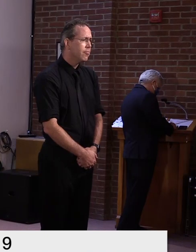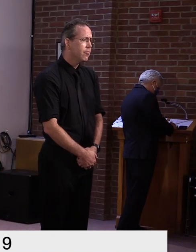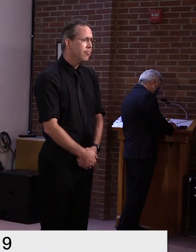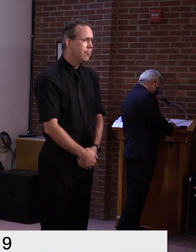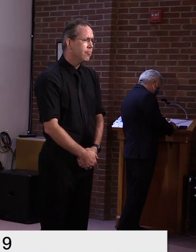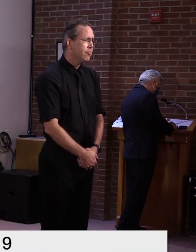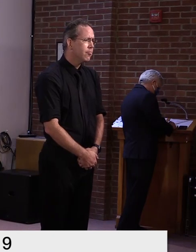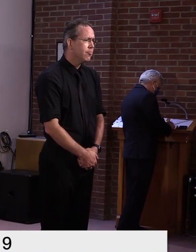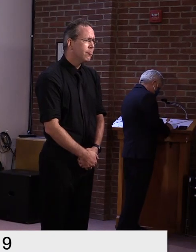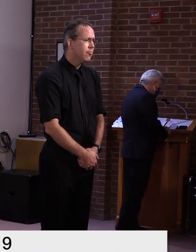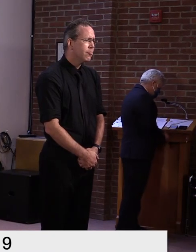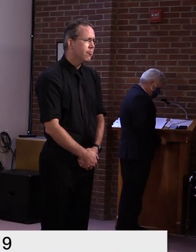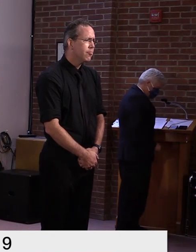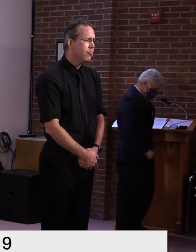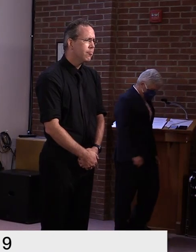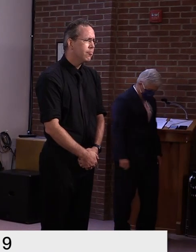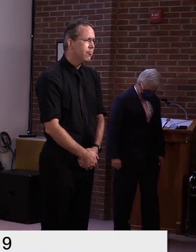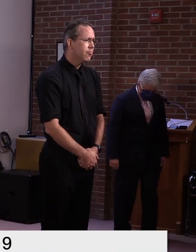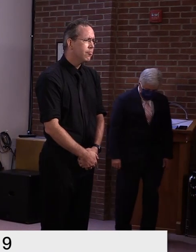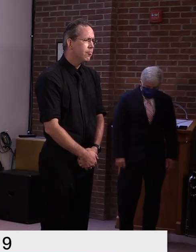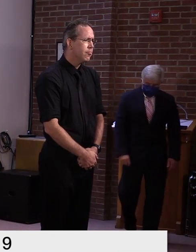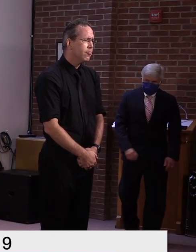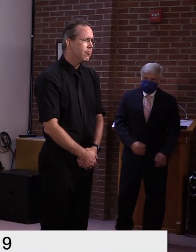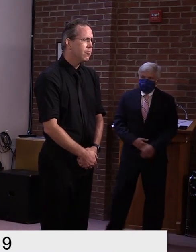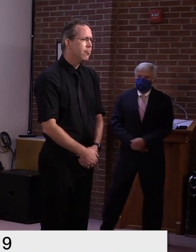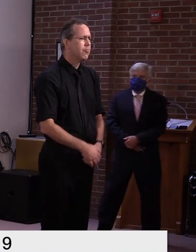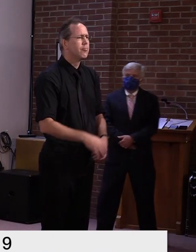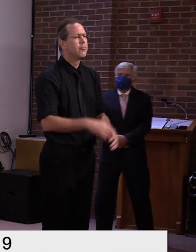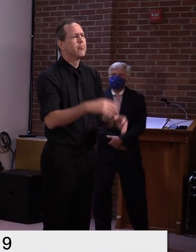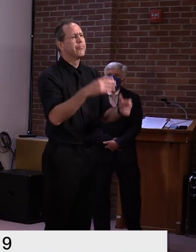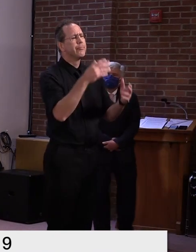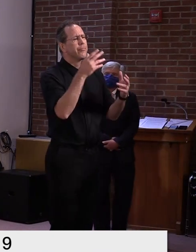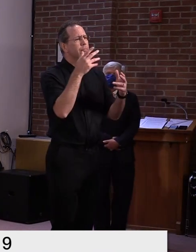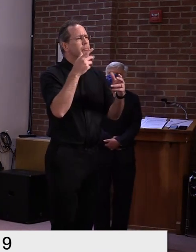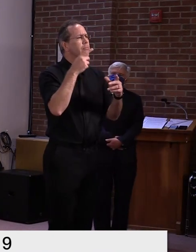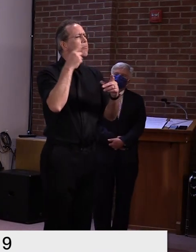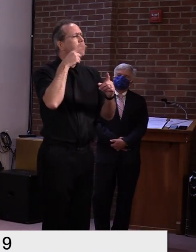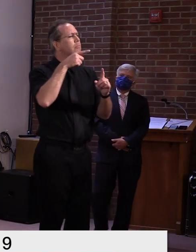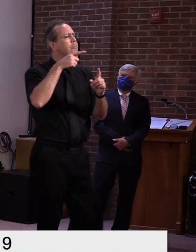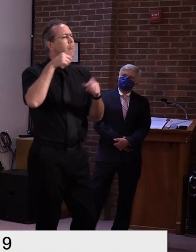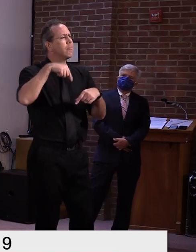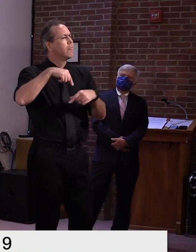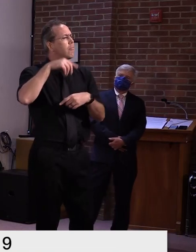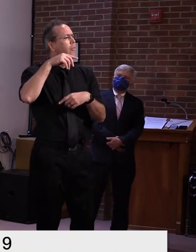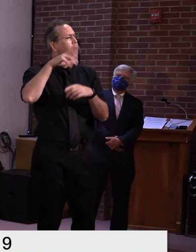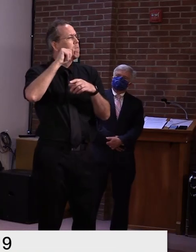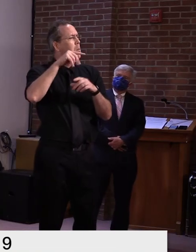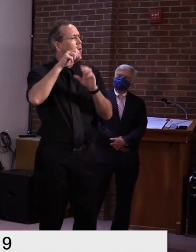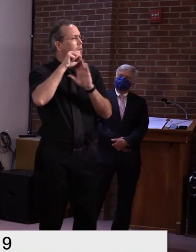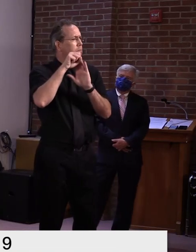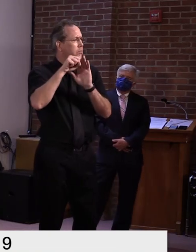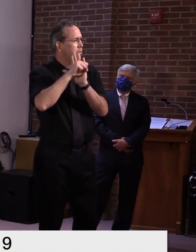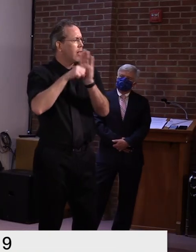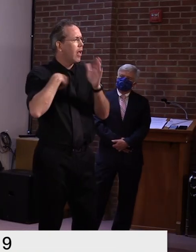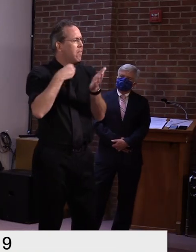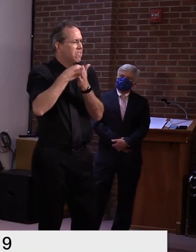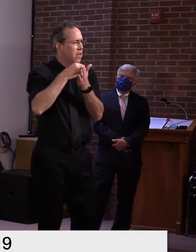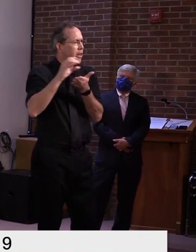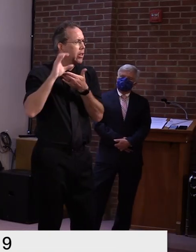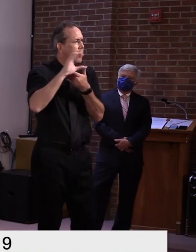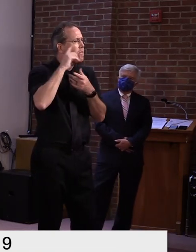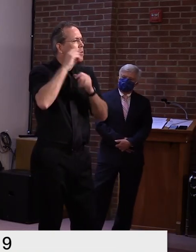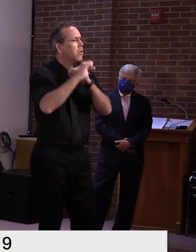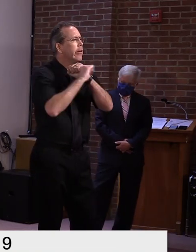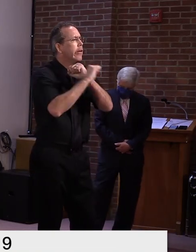come here? Yeah, first of all, we want to make sure that we continue to have the low case counts, the low